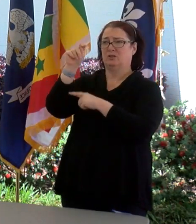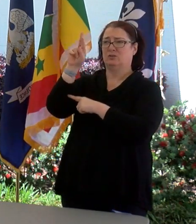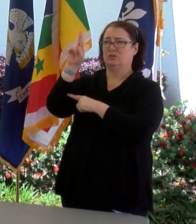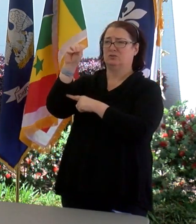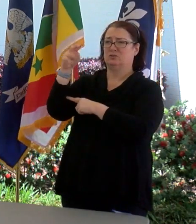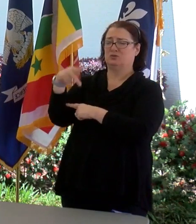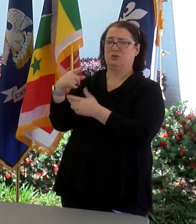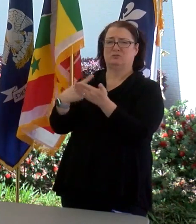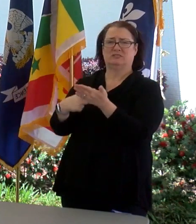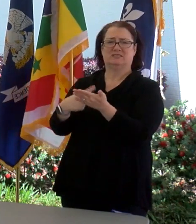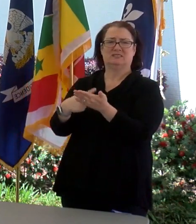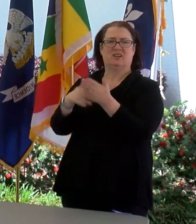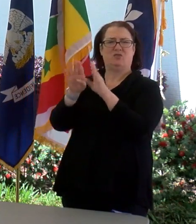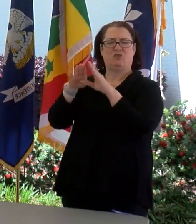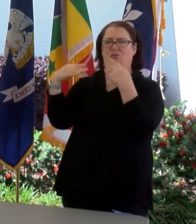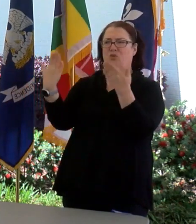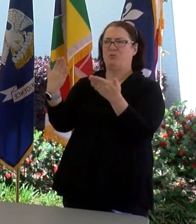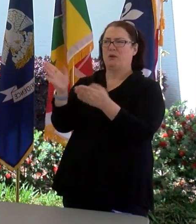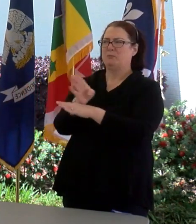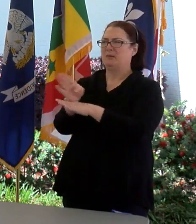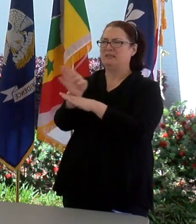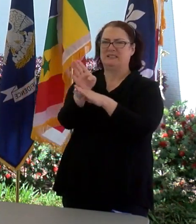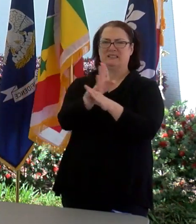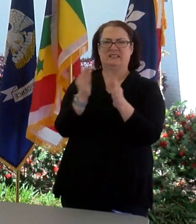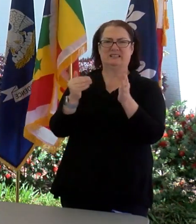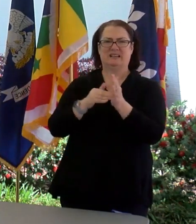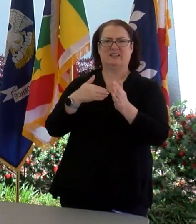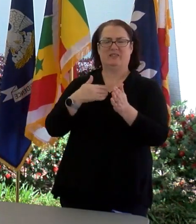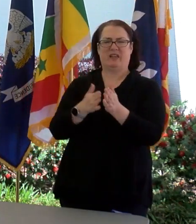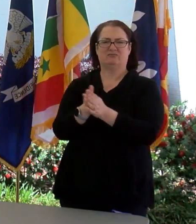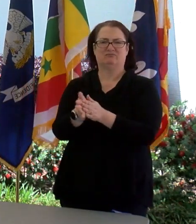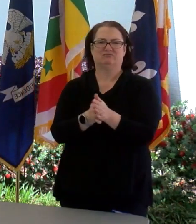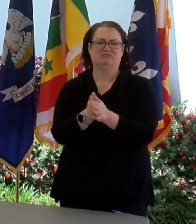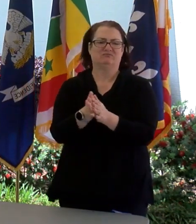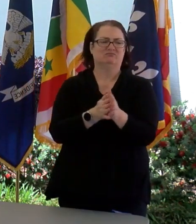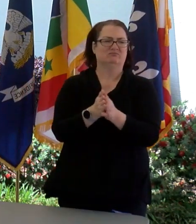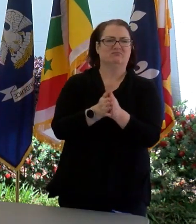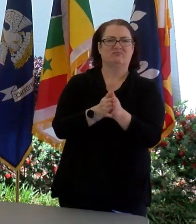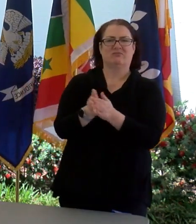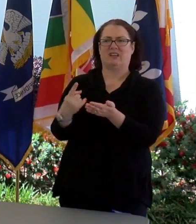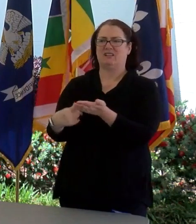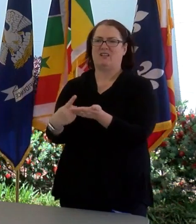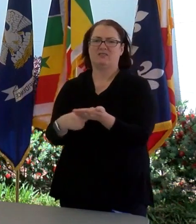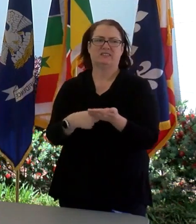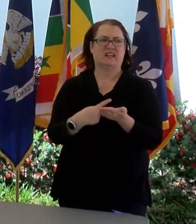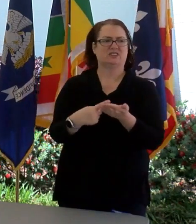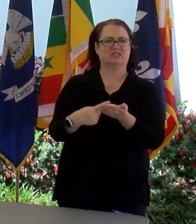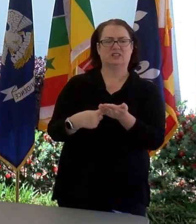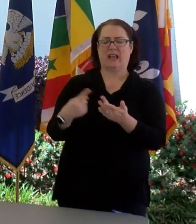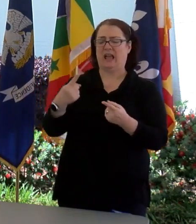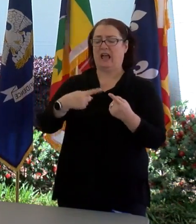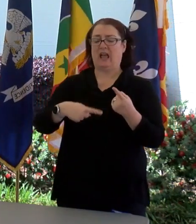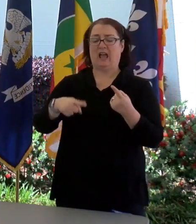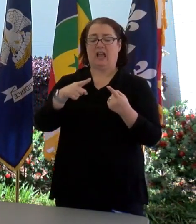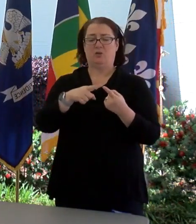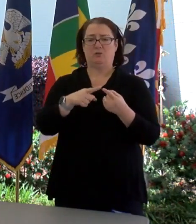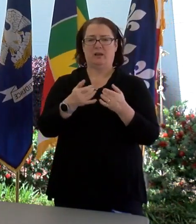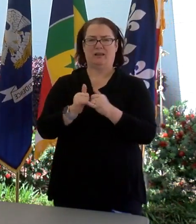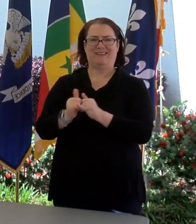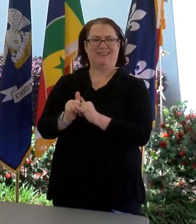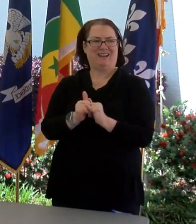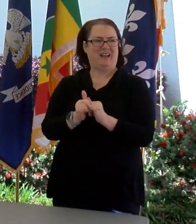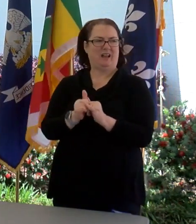As you may have noticed, there is a spirited and robust conversation underway about how and when we need to